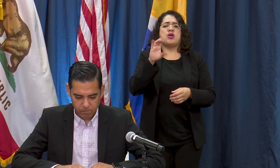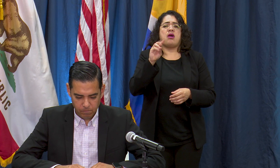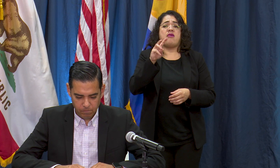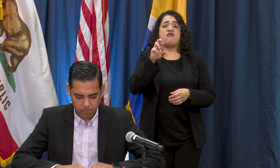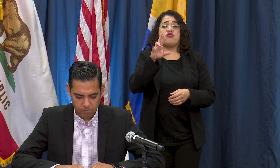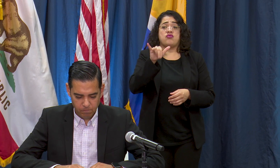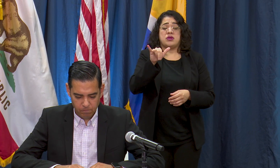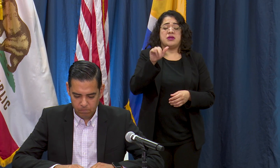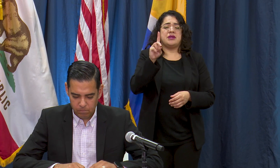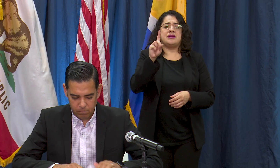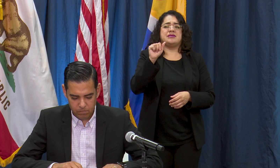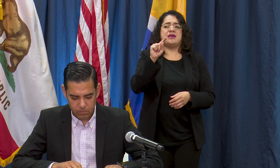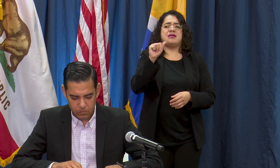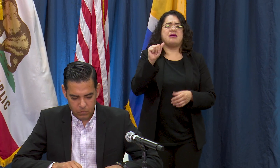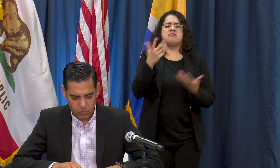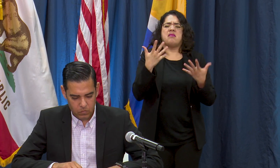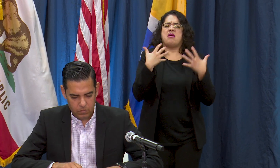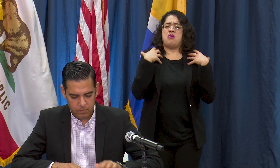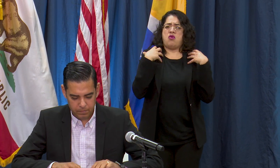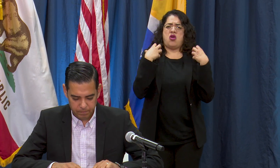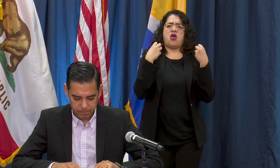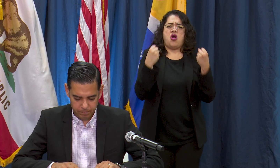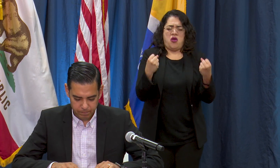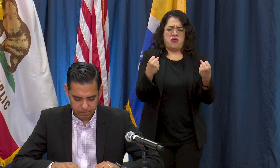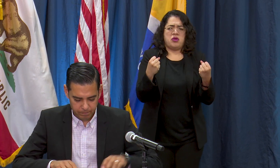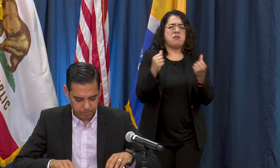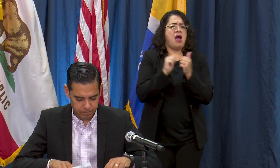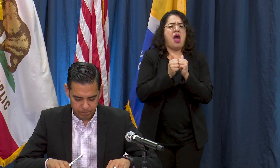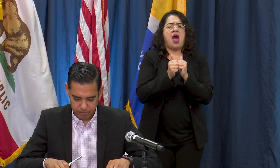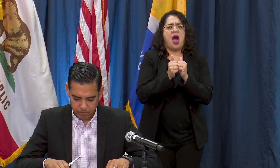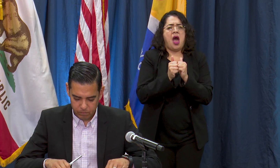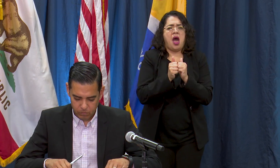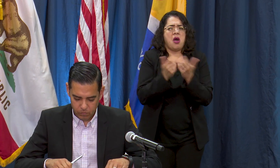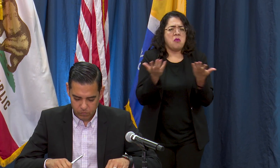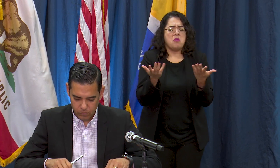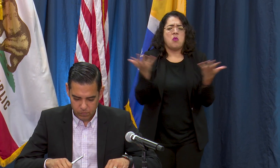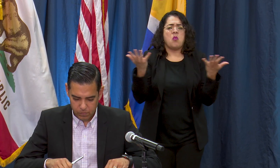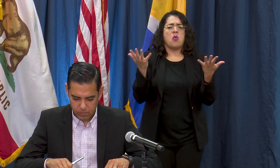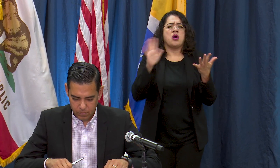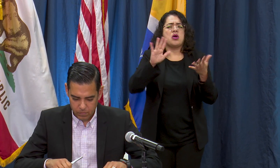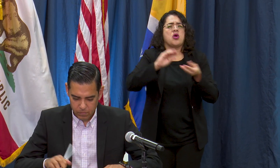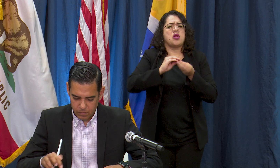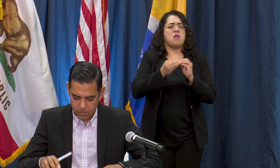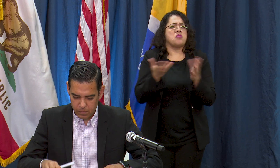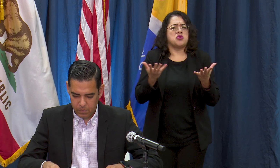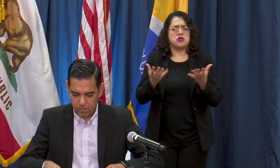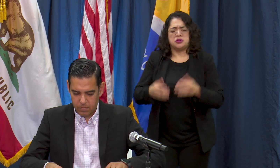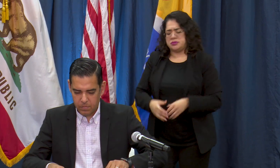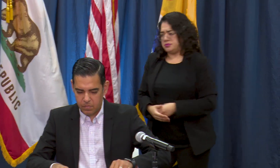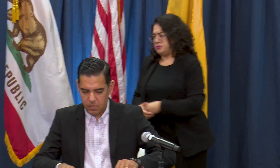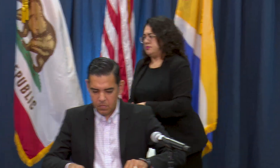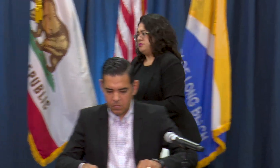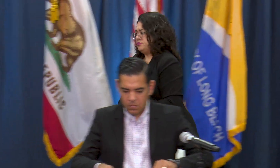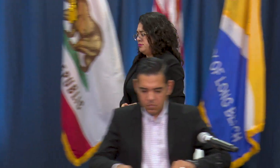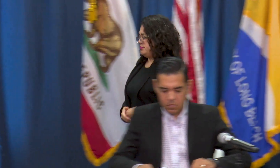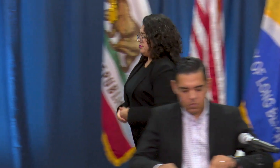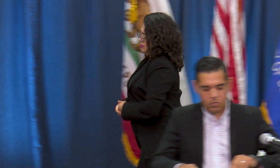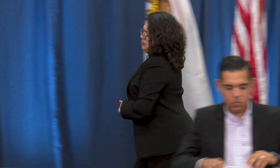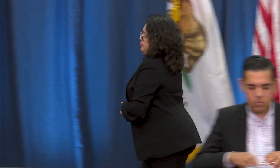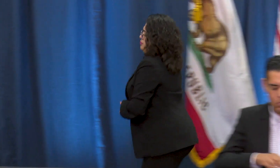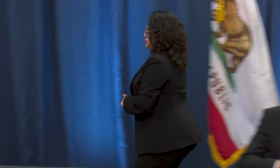city keep track of recovered patients and patients who are recovering, and what are those numbers based on?